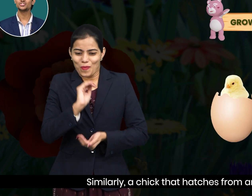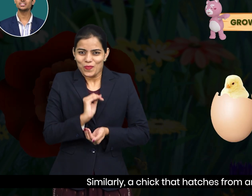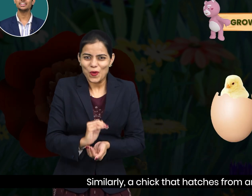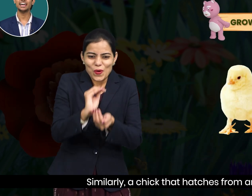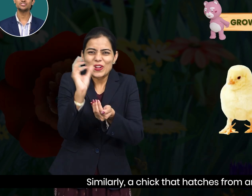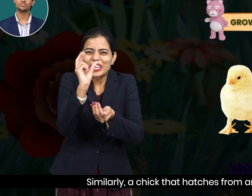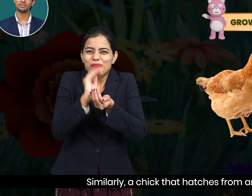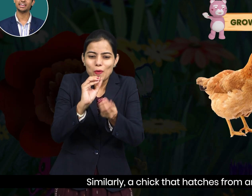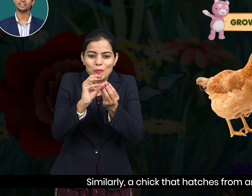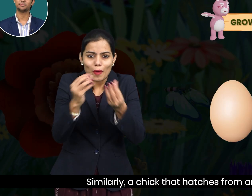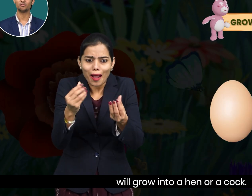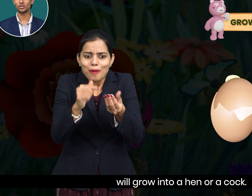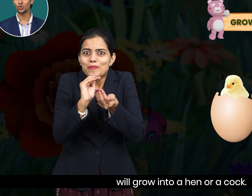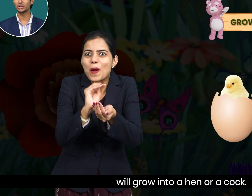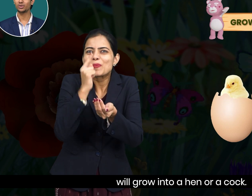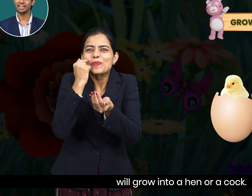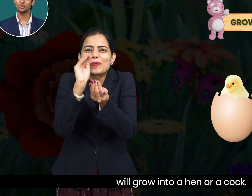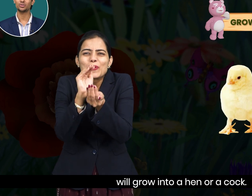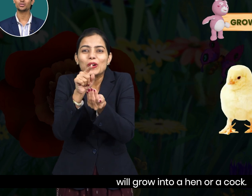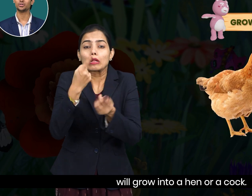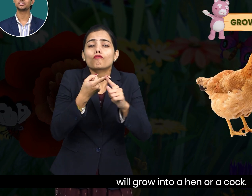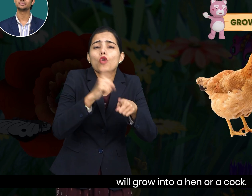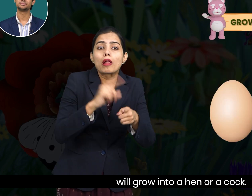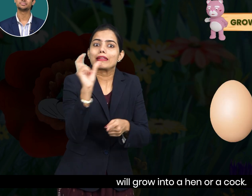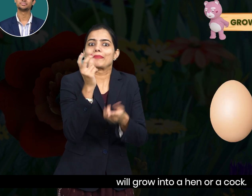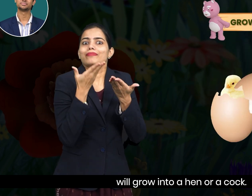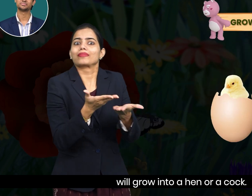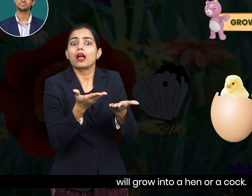Similarly, a chick that hatches from an egg will grow into a hen or a cock.